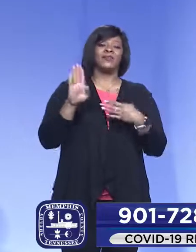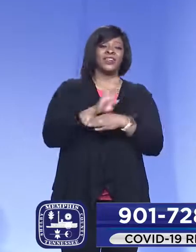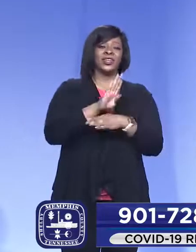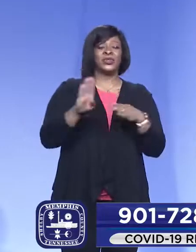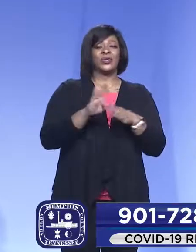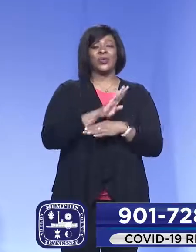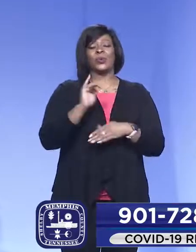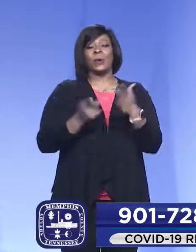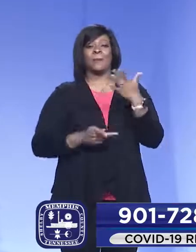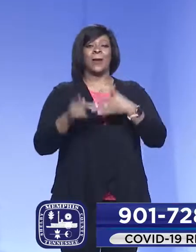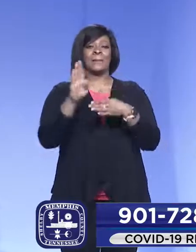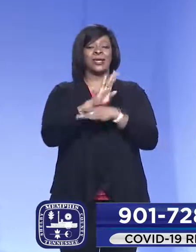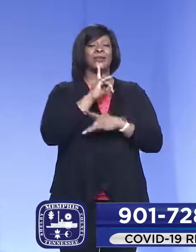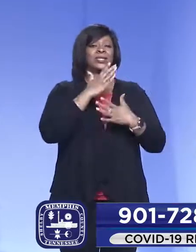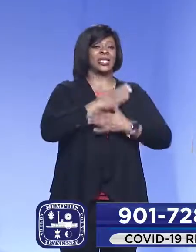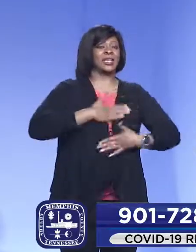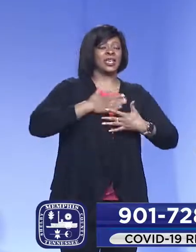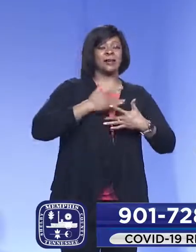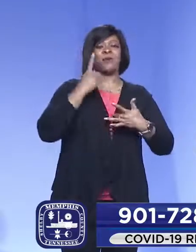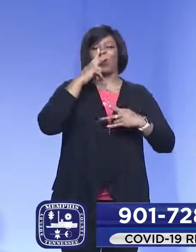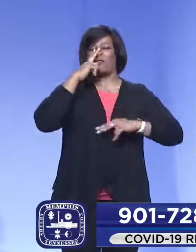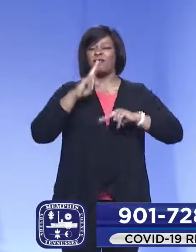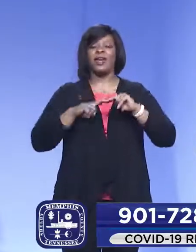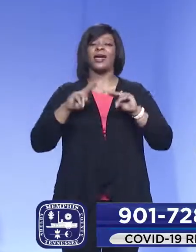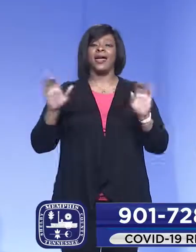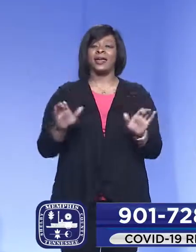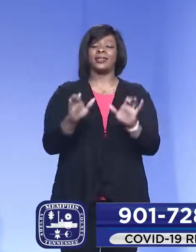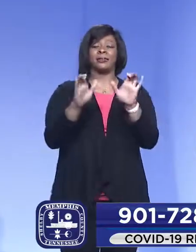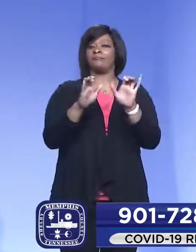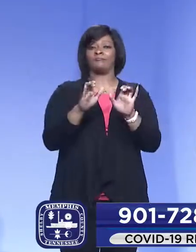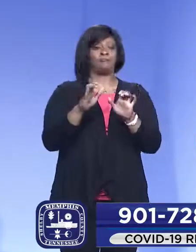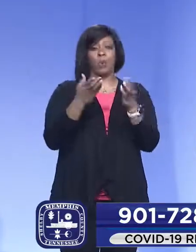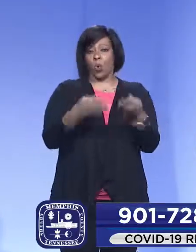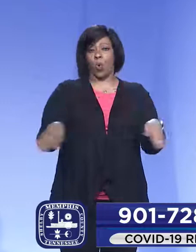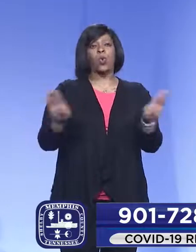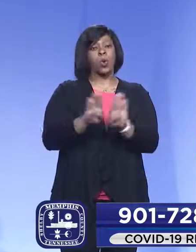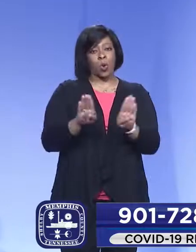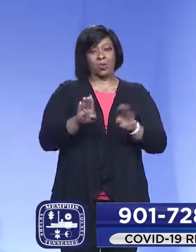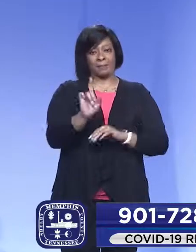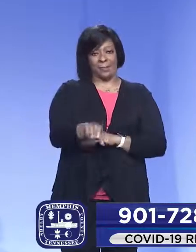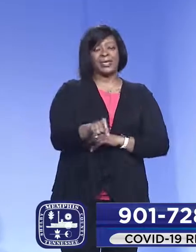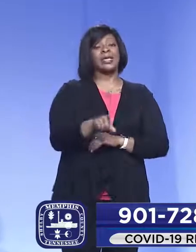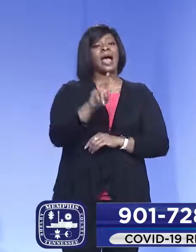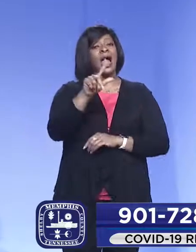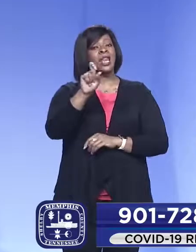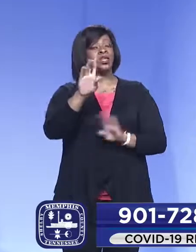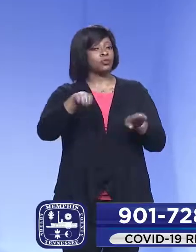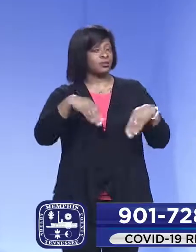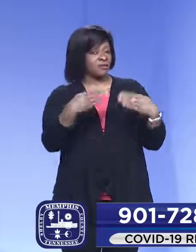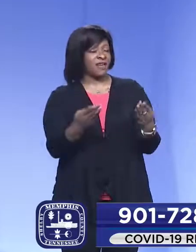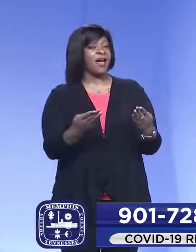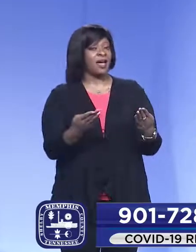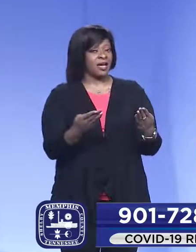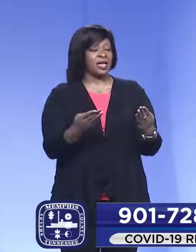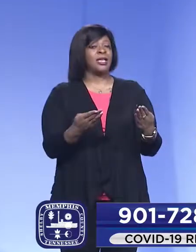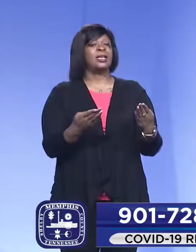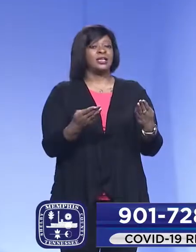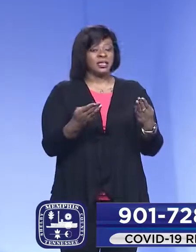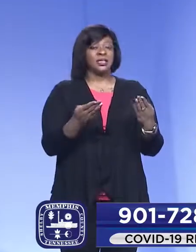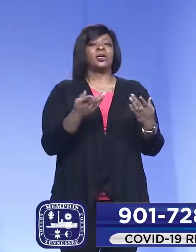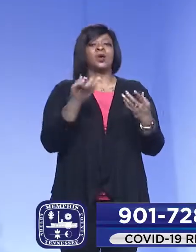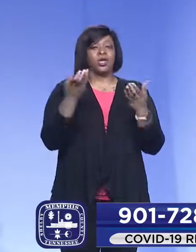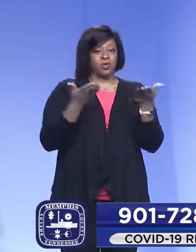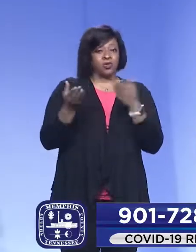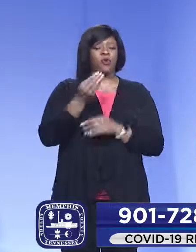your business is entertainment or recreation, you are closed unless you provide and serve